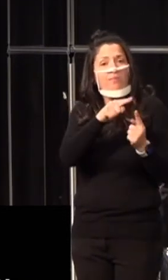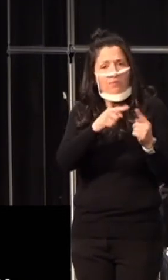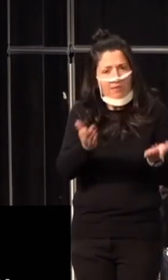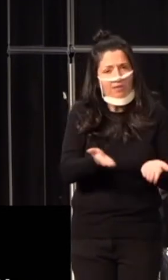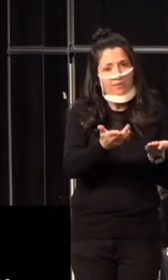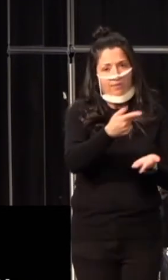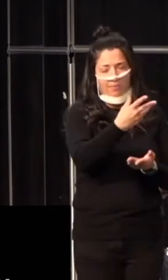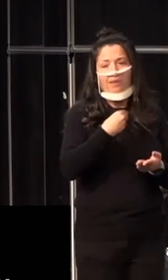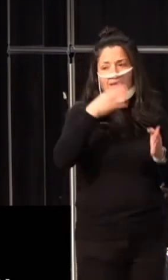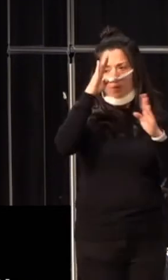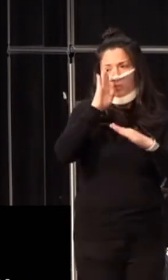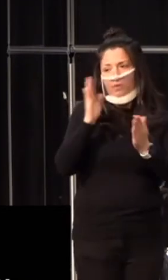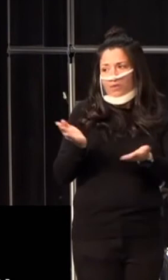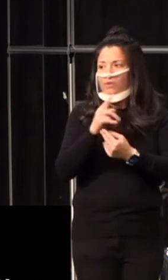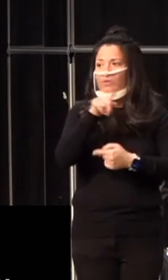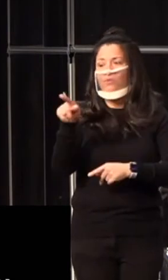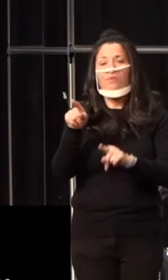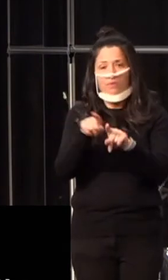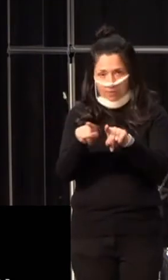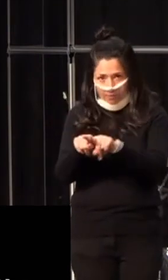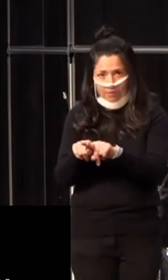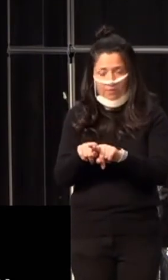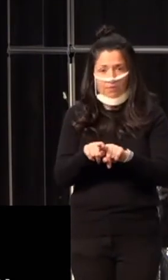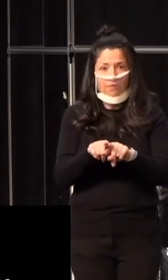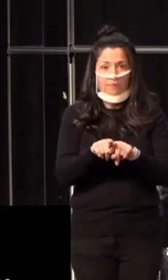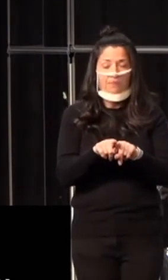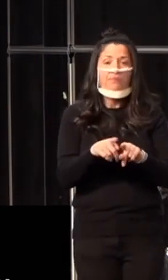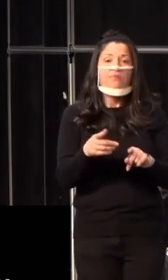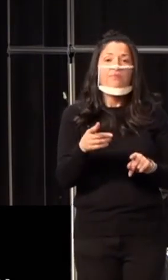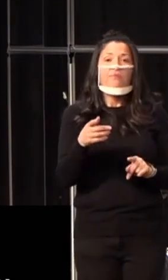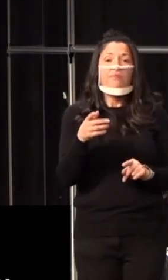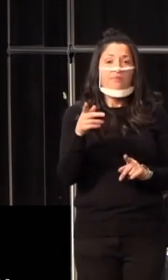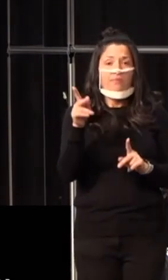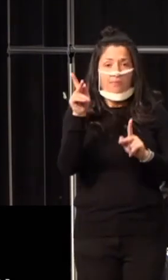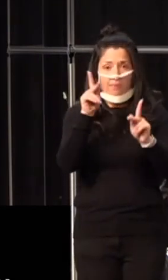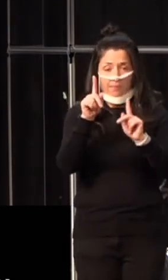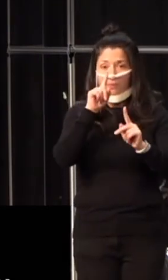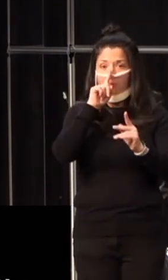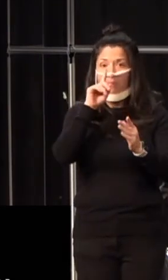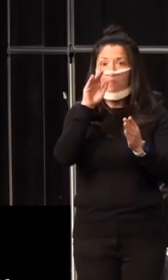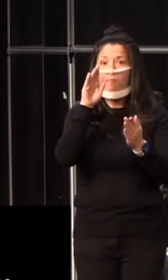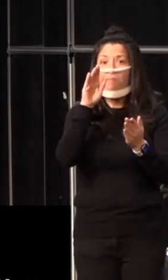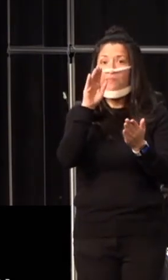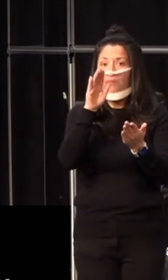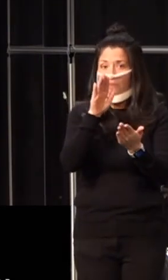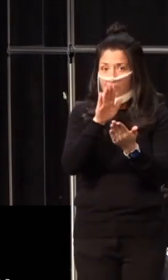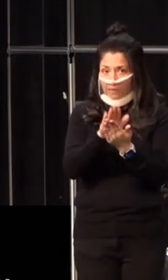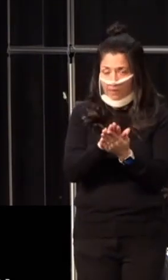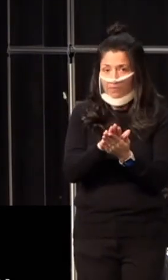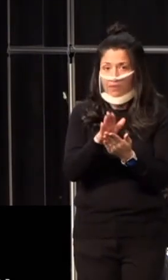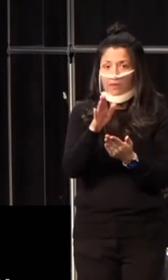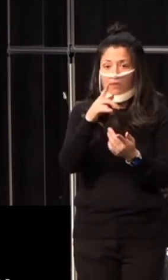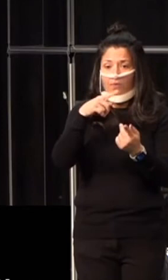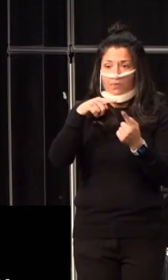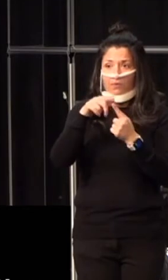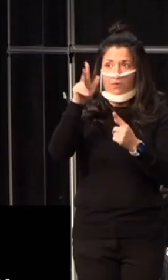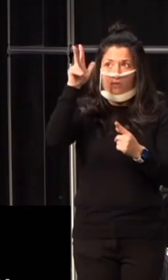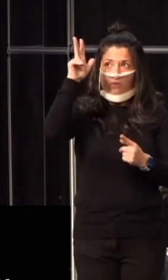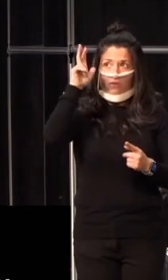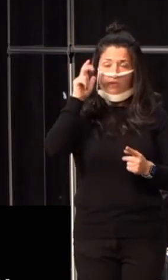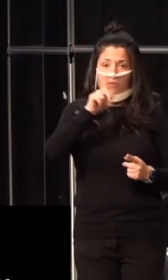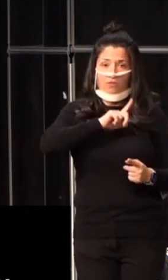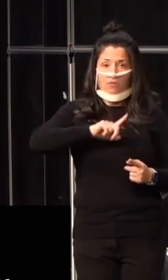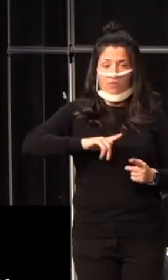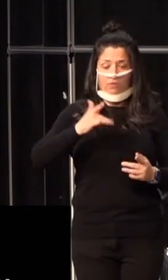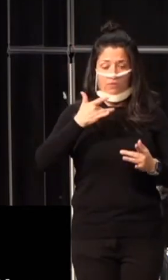it'll be encouraging to you as well. So the people believed, and when they heard that the Lord was concerned